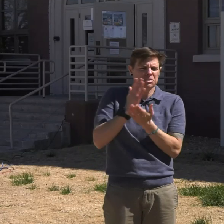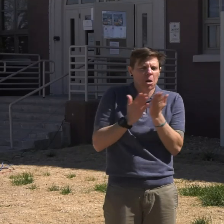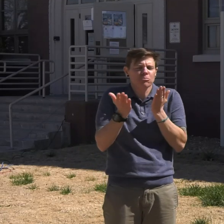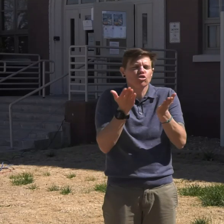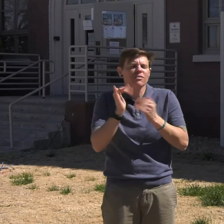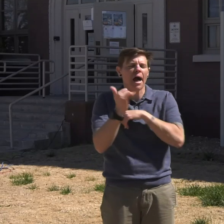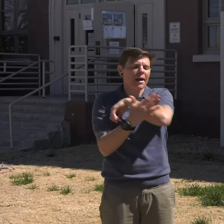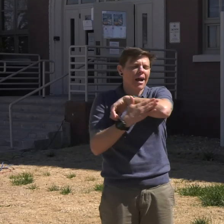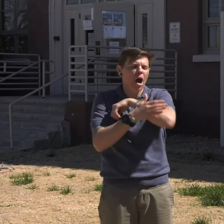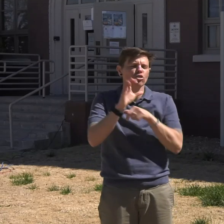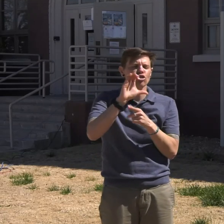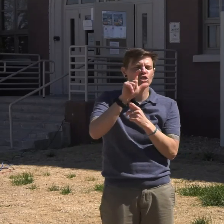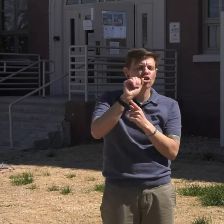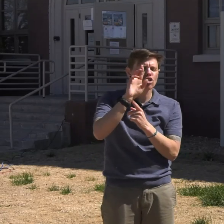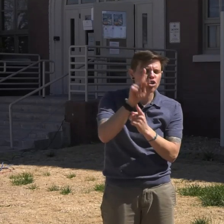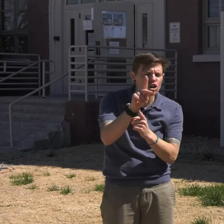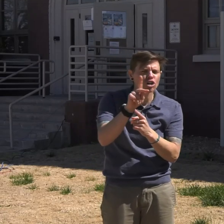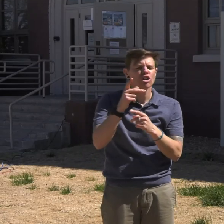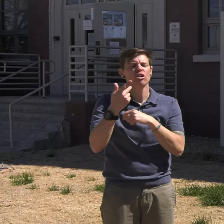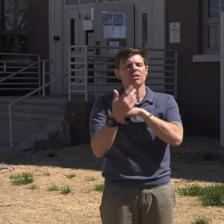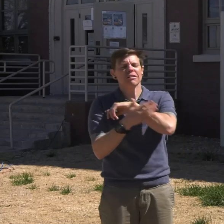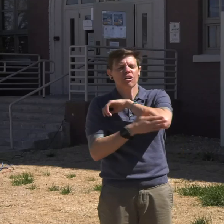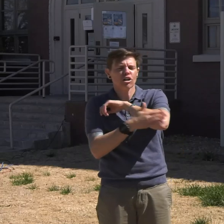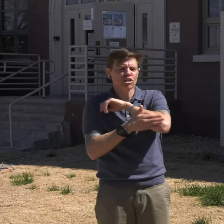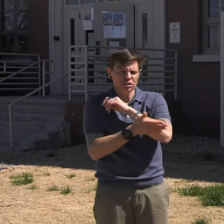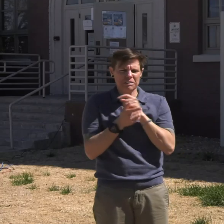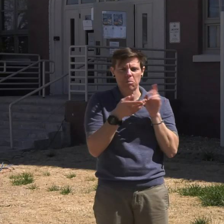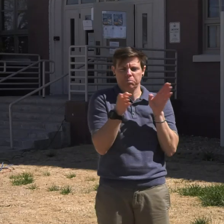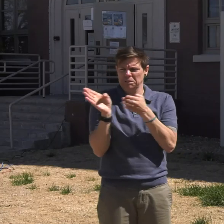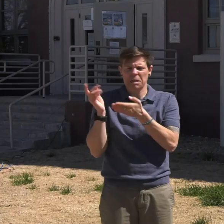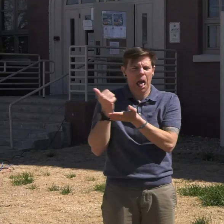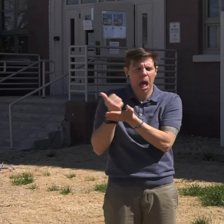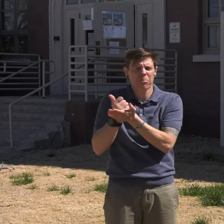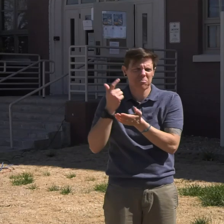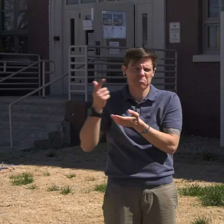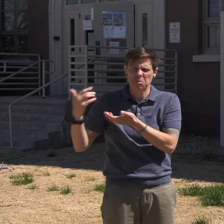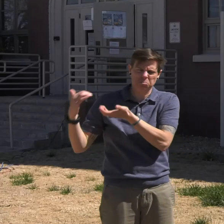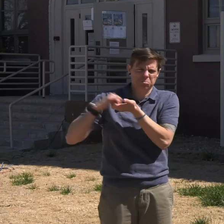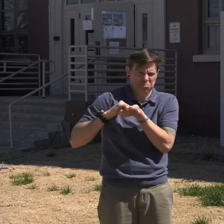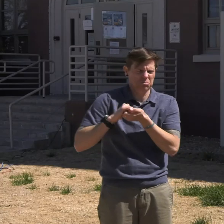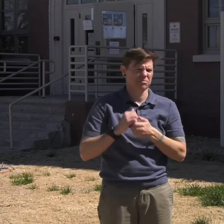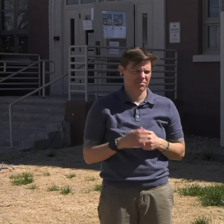with respect to the county clerk, but I want to direct that to the county.